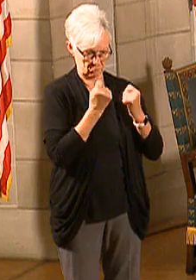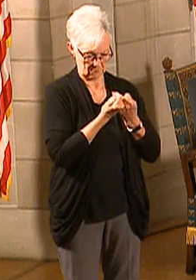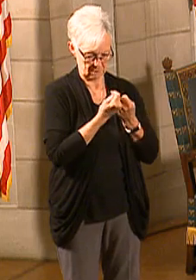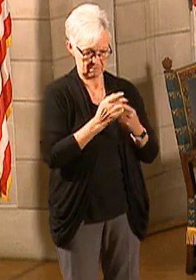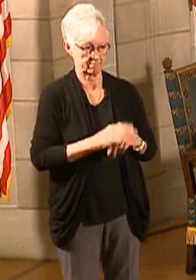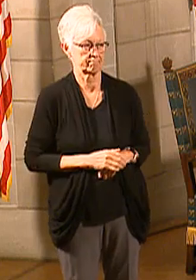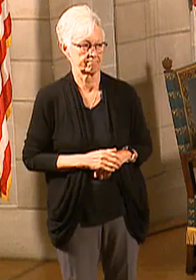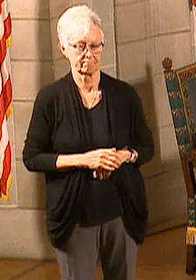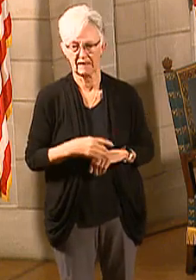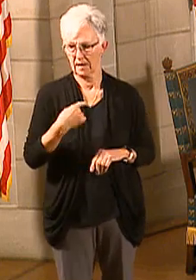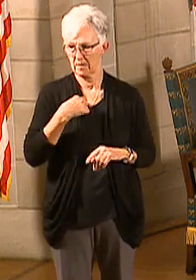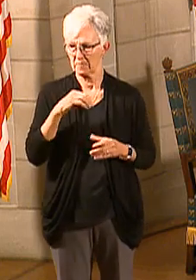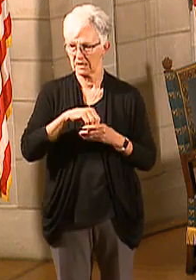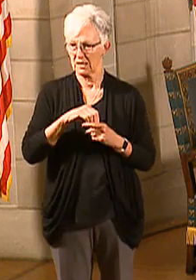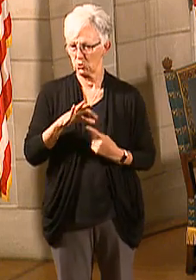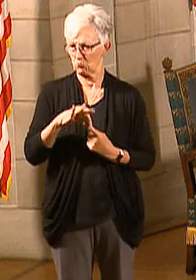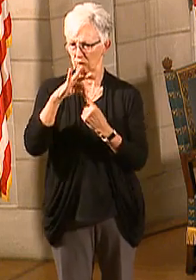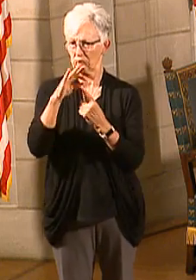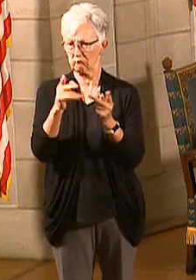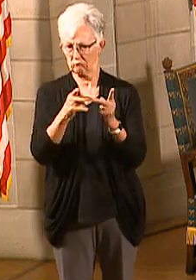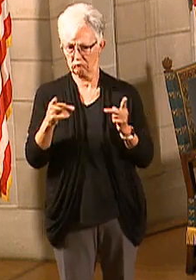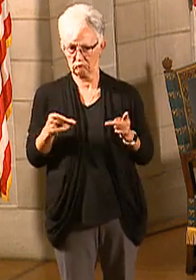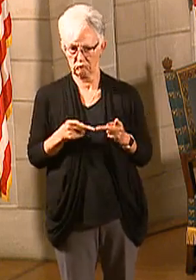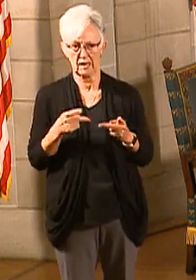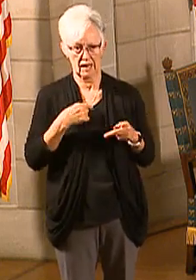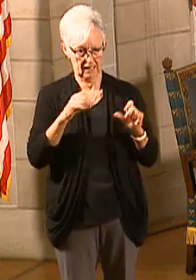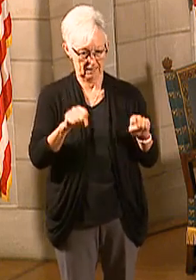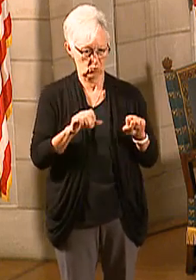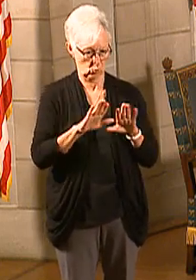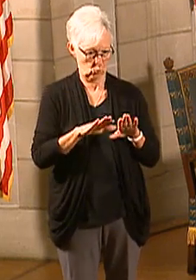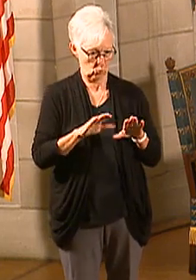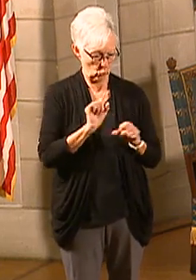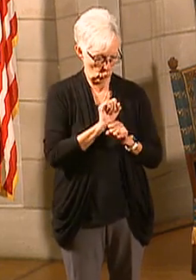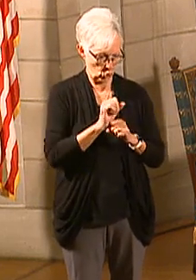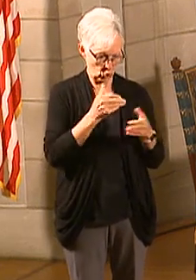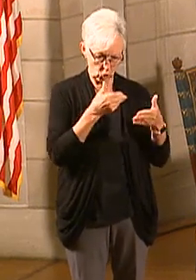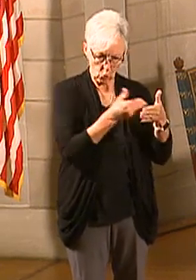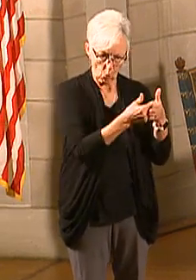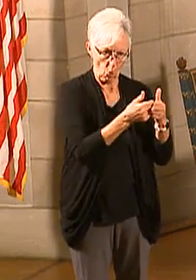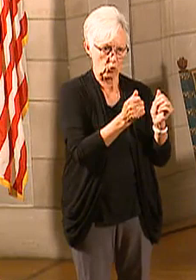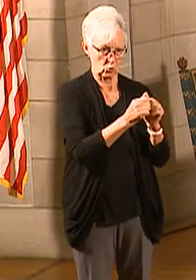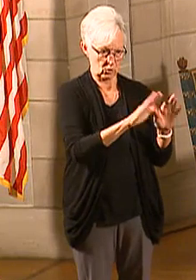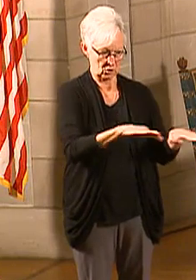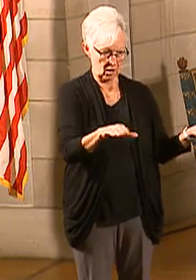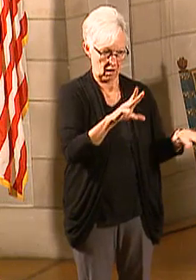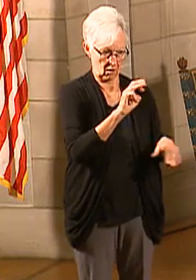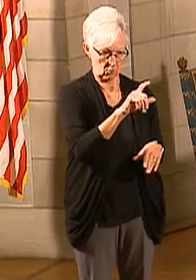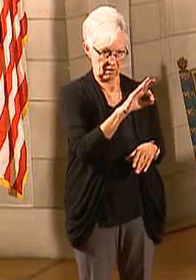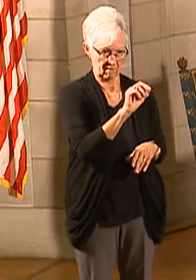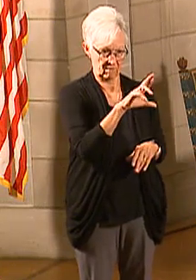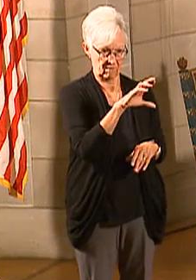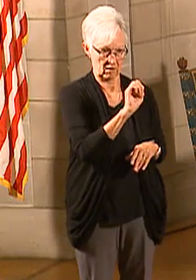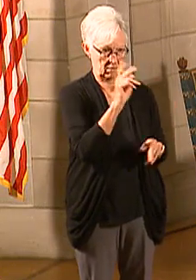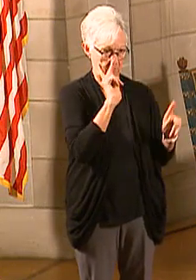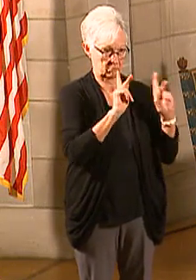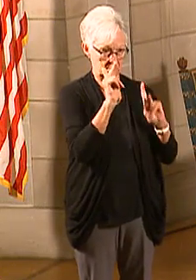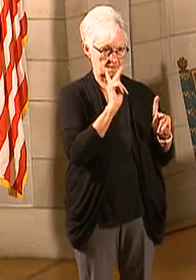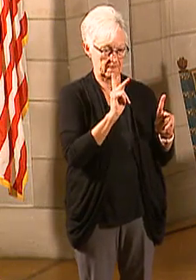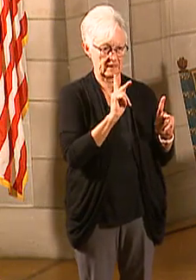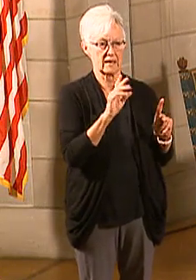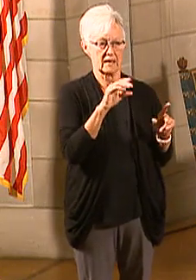a unique position that allows me to work closely with child welfare teammates not only at DHHS, but in partner agencies